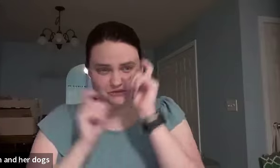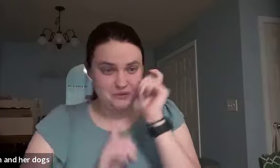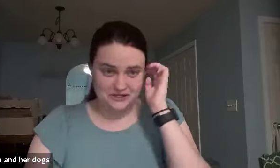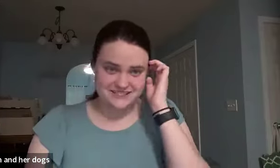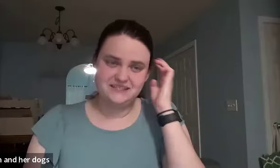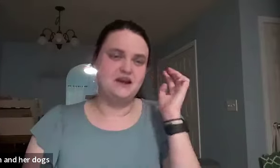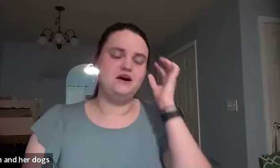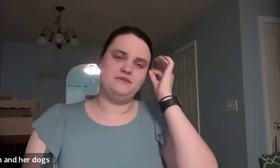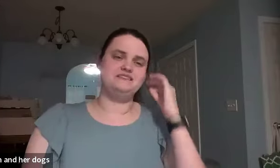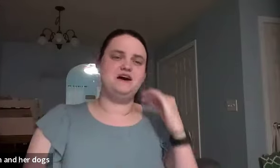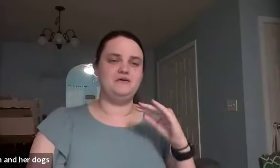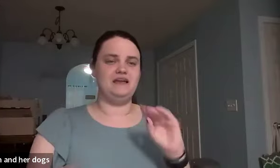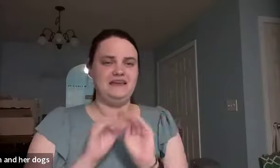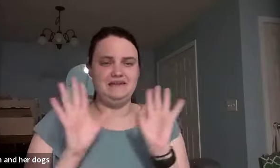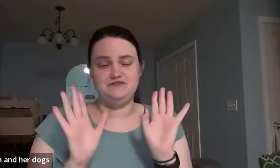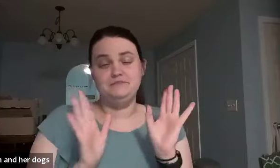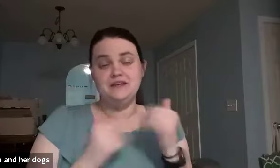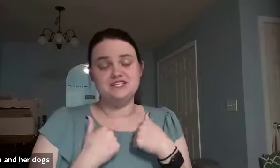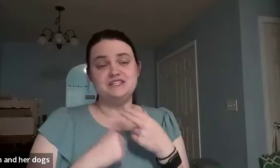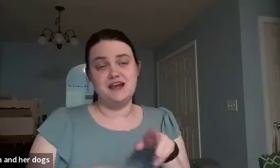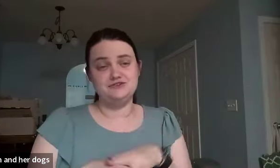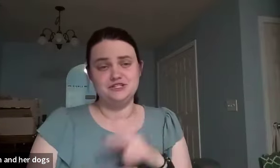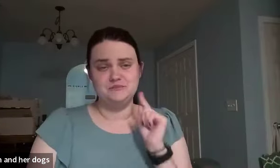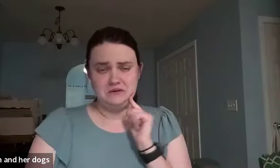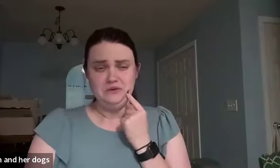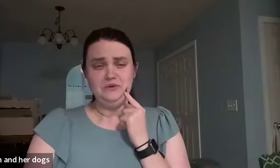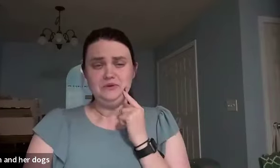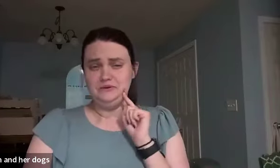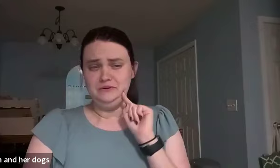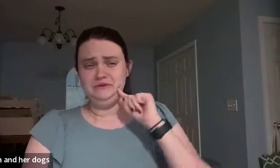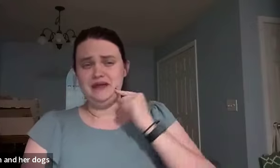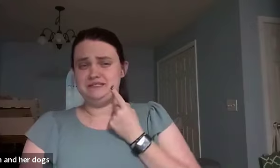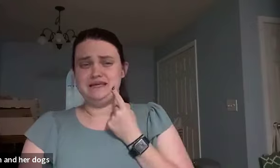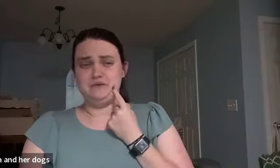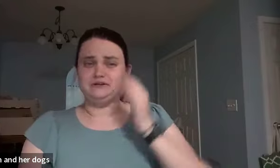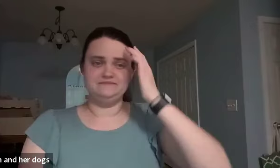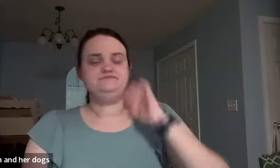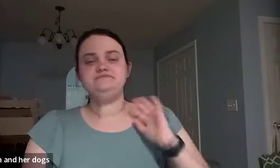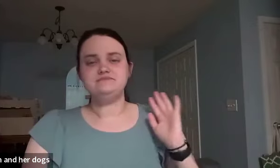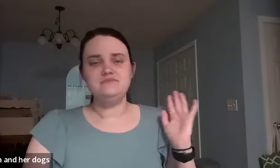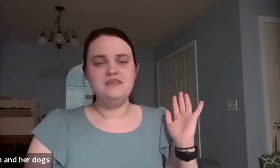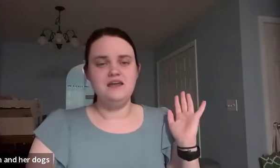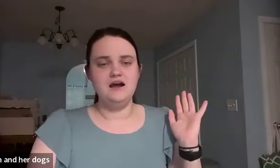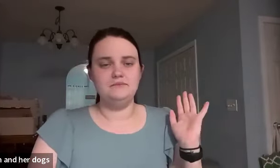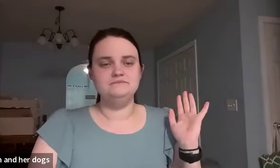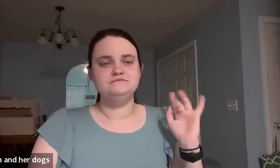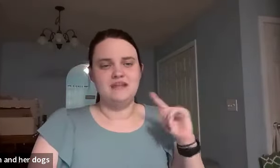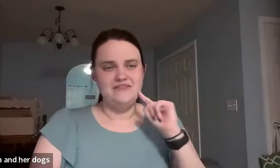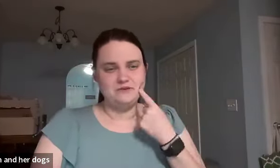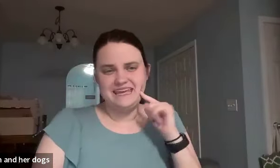visual person. That's how, like, for me, that's just natural to just be like, ooh, that was sour. And then with